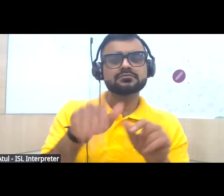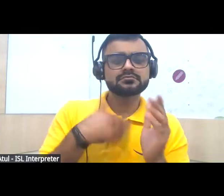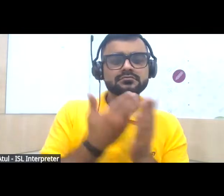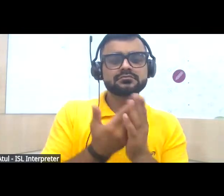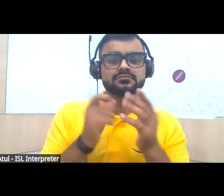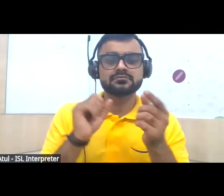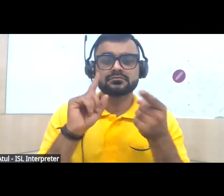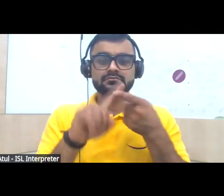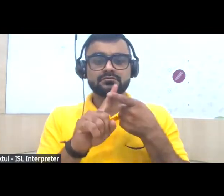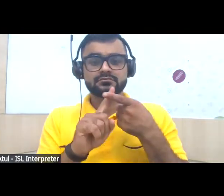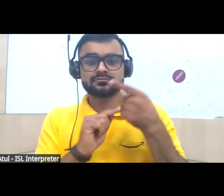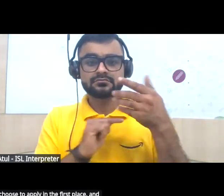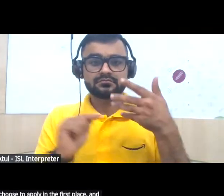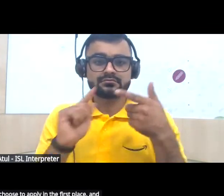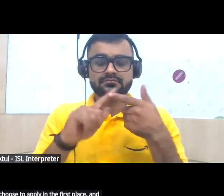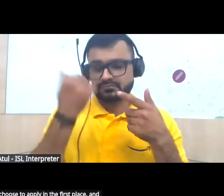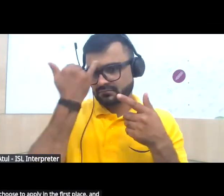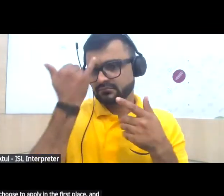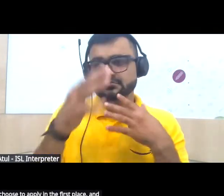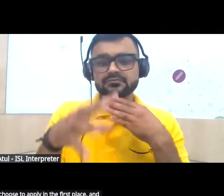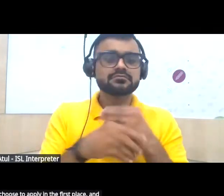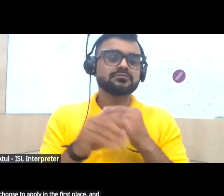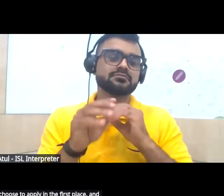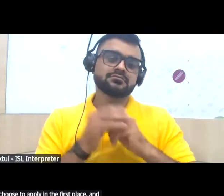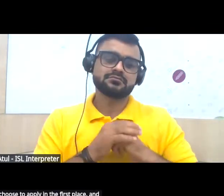first place? And that could be a good addition.